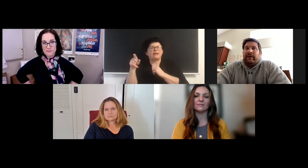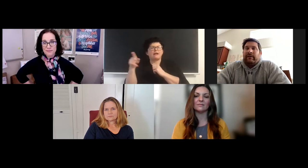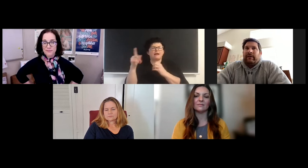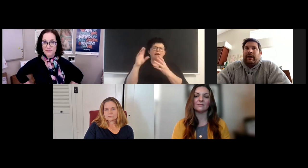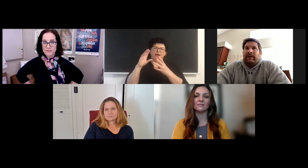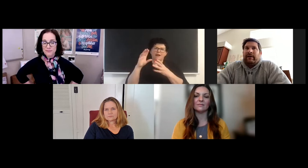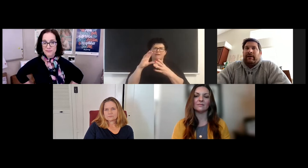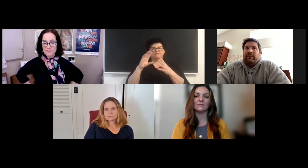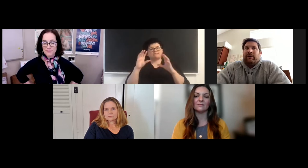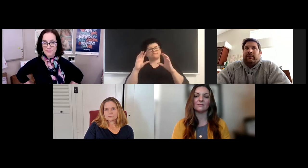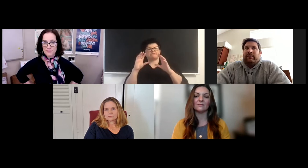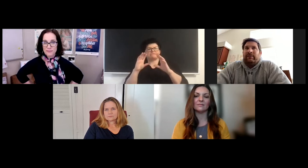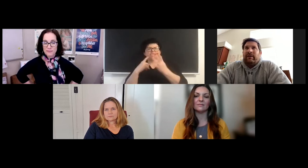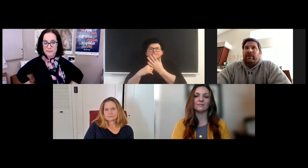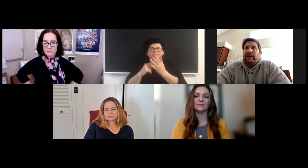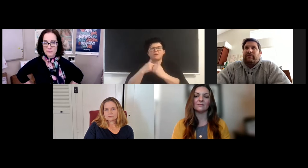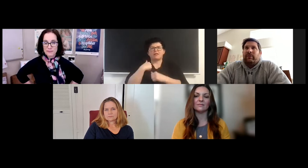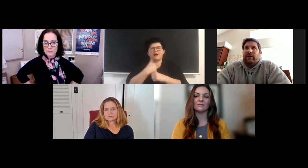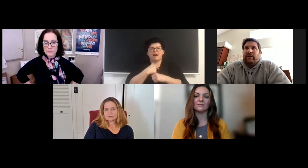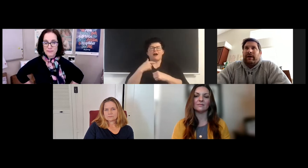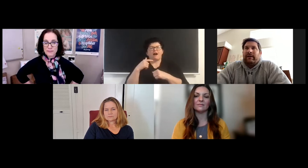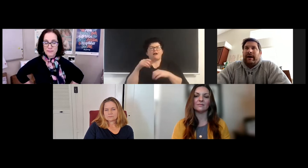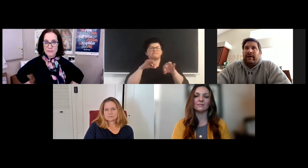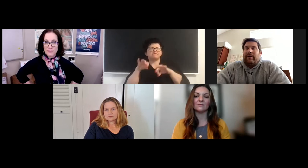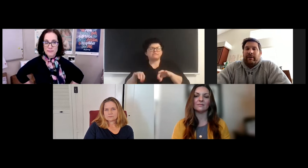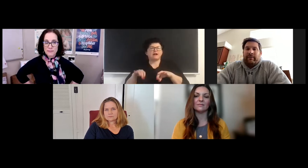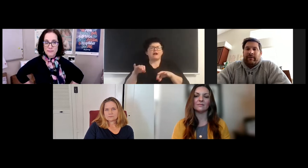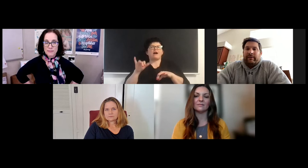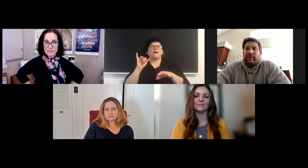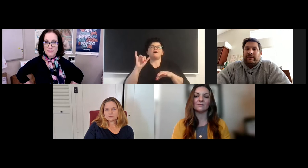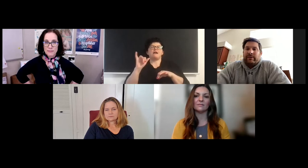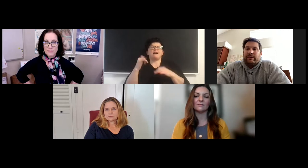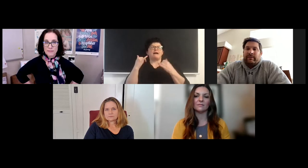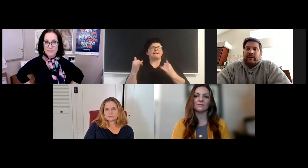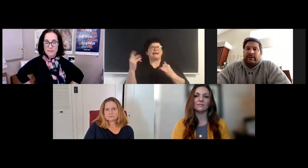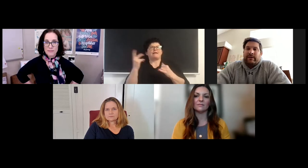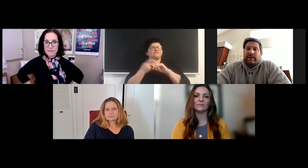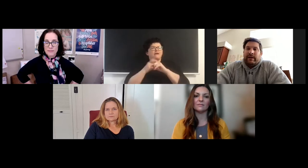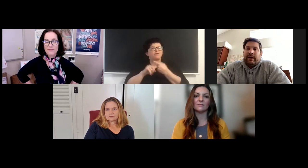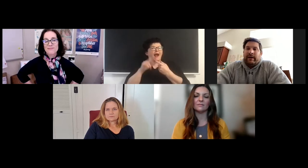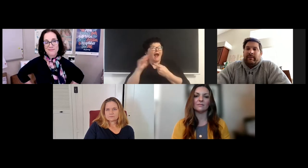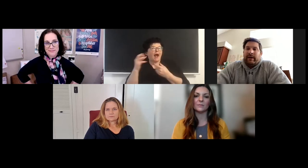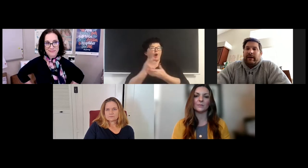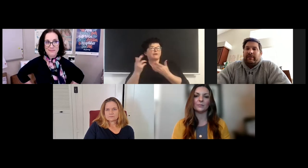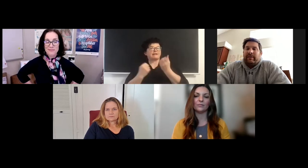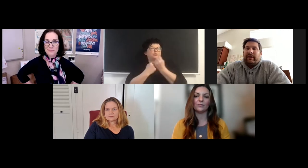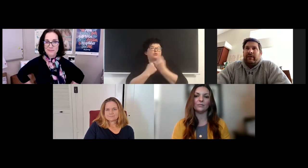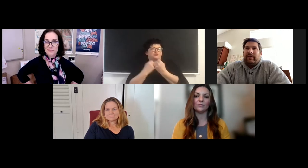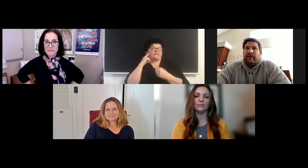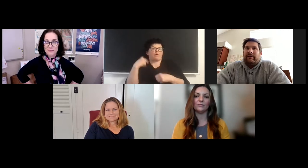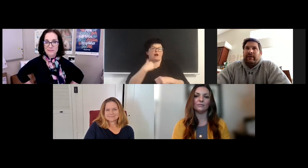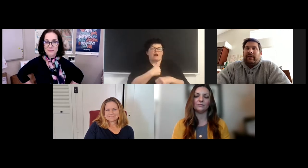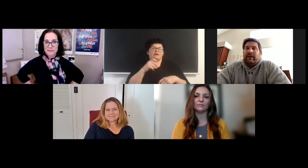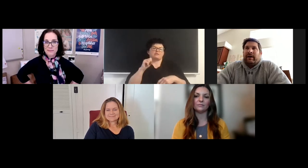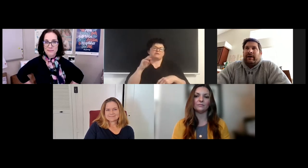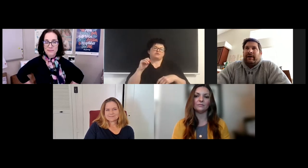us on things, and it was something to where like now they're friends and resources of ours, and it's something